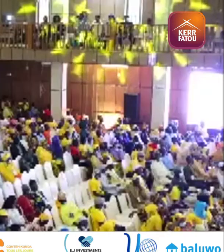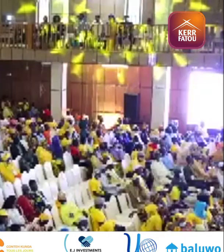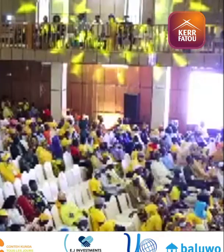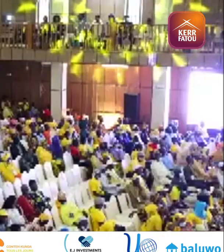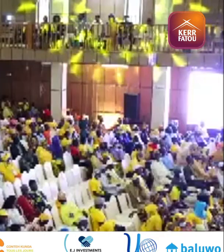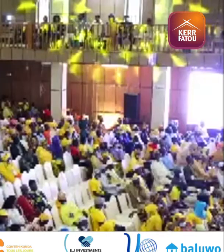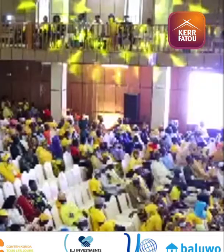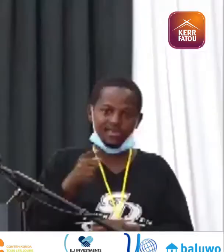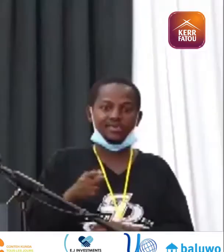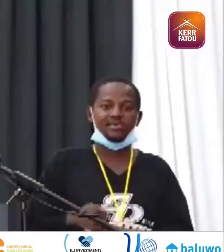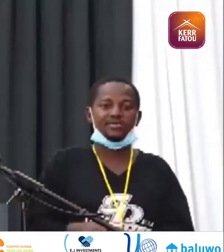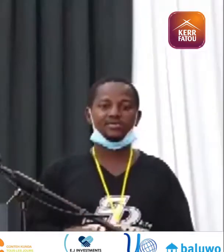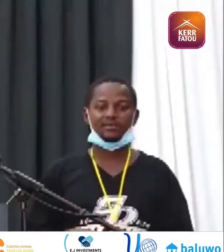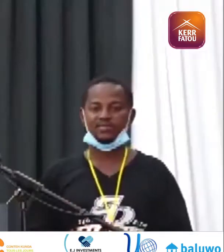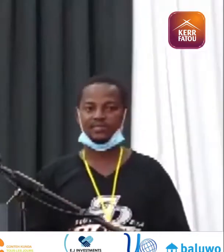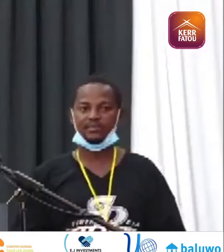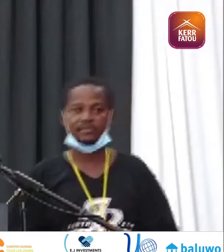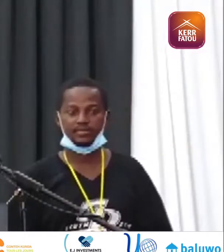in this.